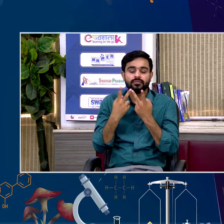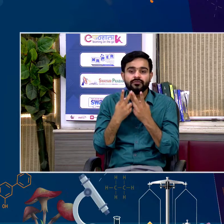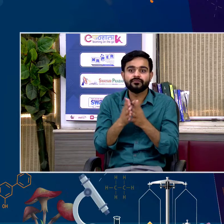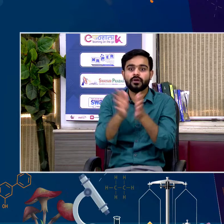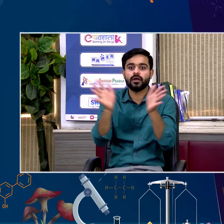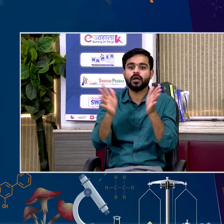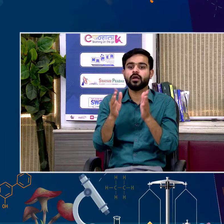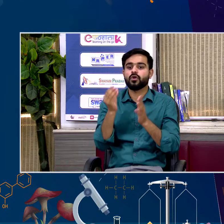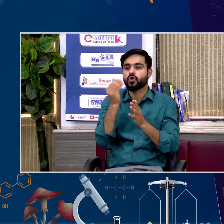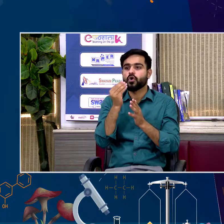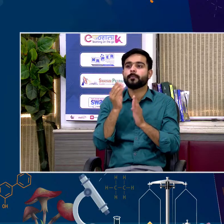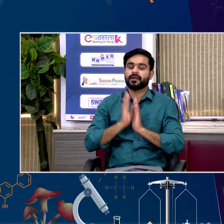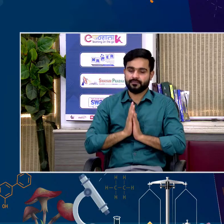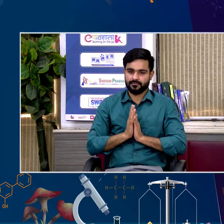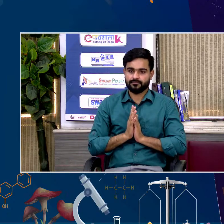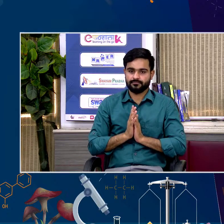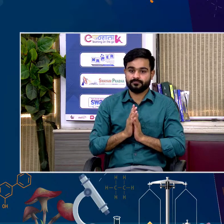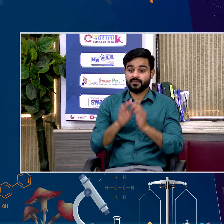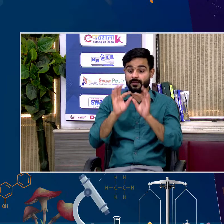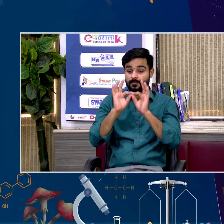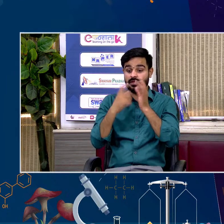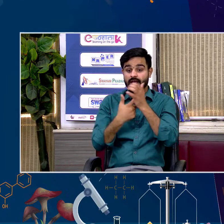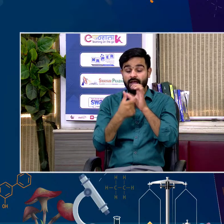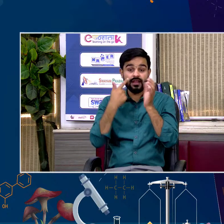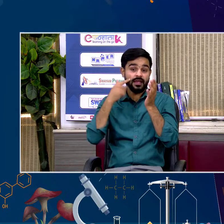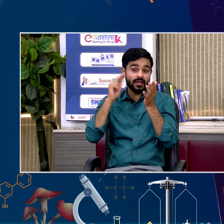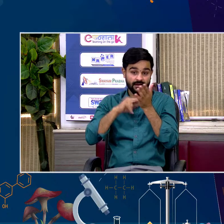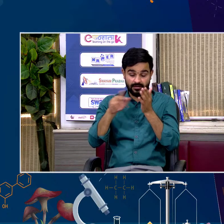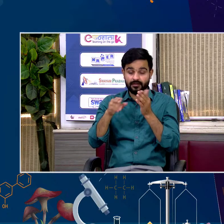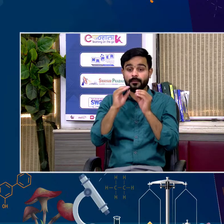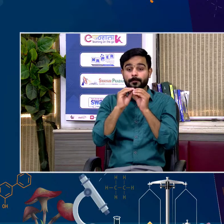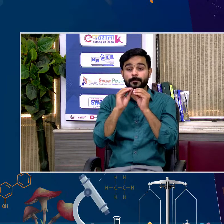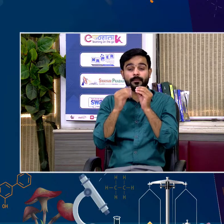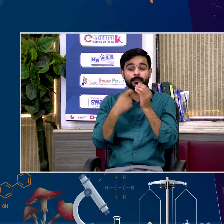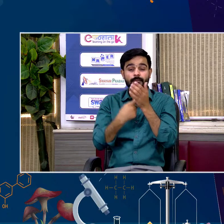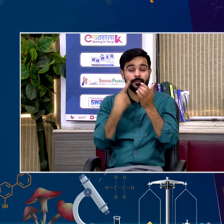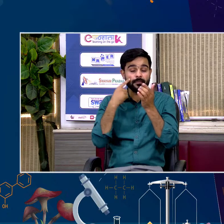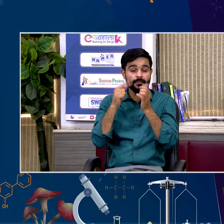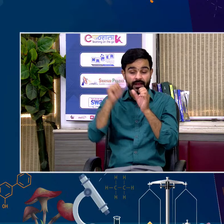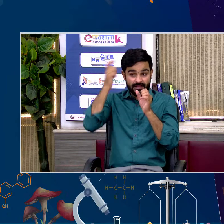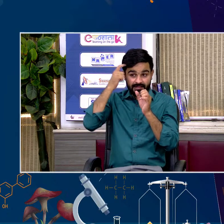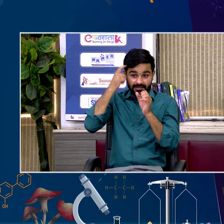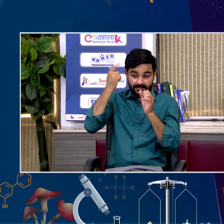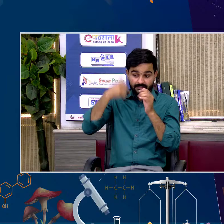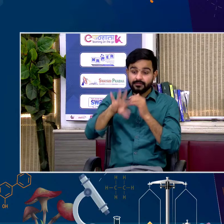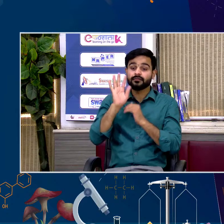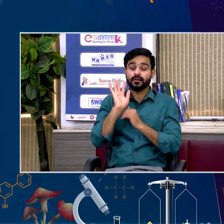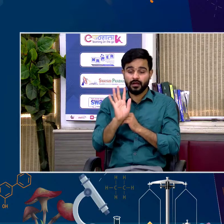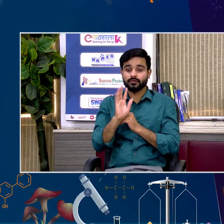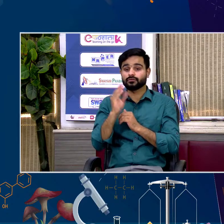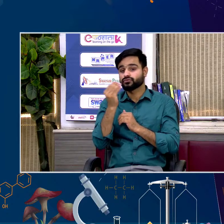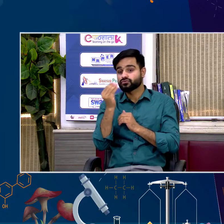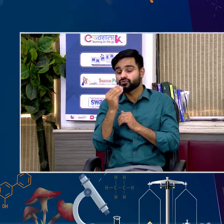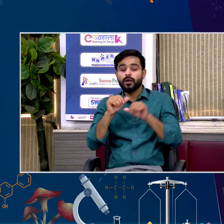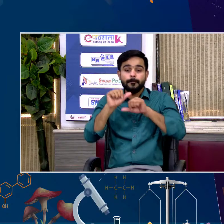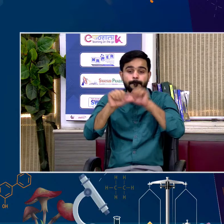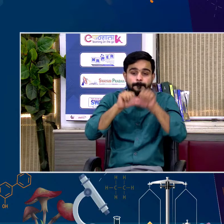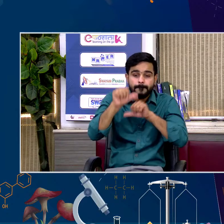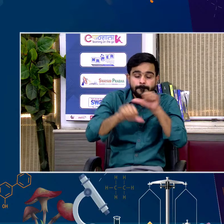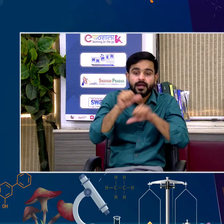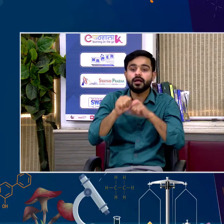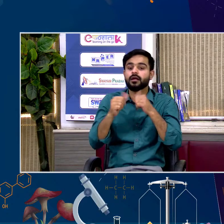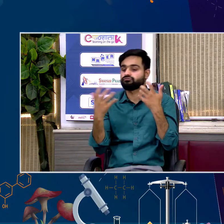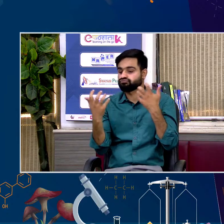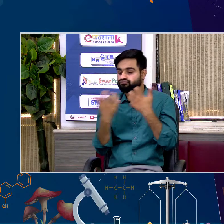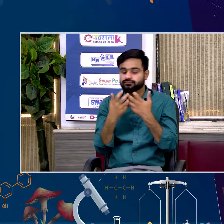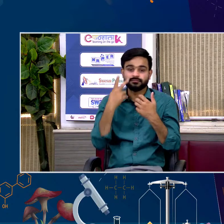very important organ, and the brain, it's because of the brain that we are able to process the information.